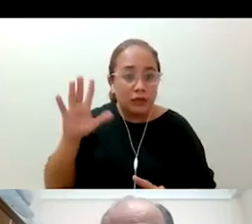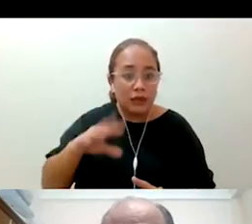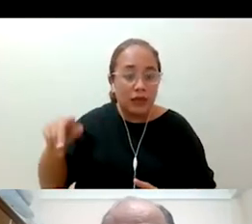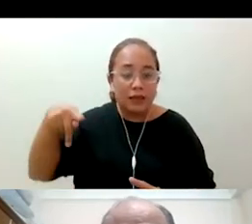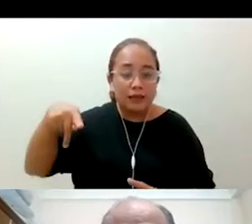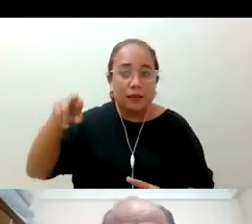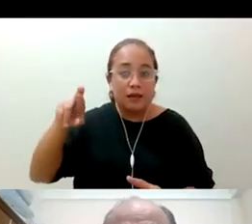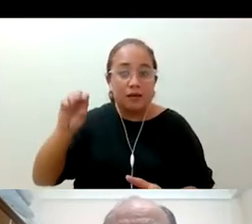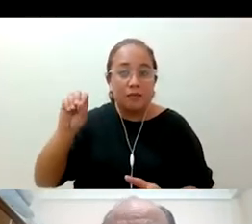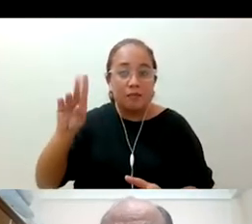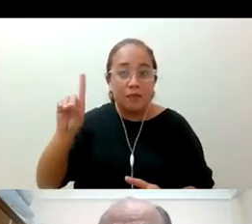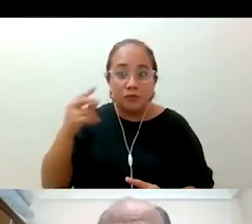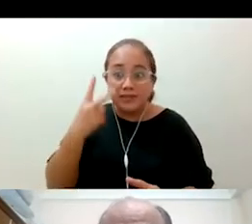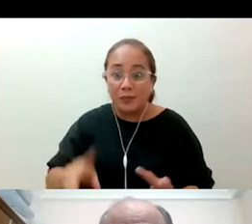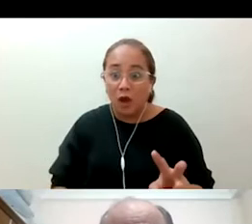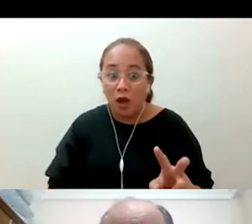Drink and proud.